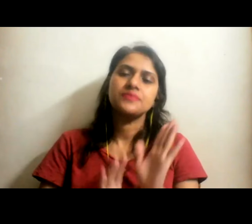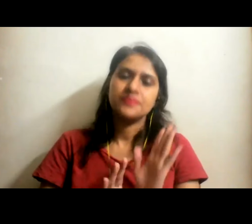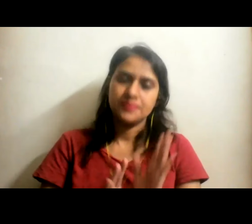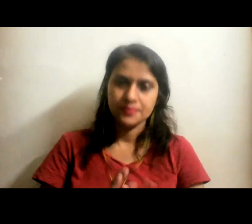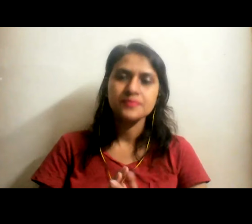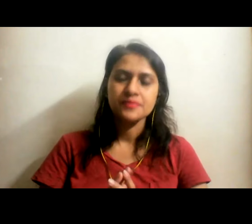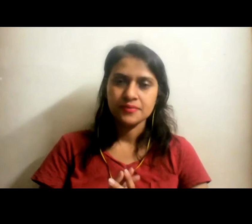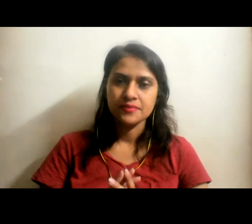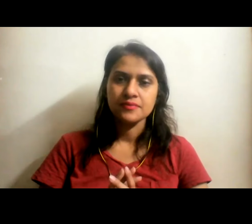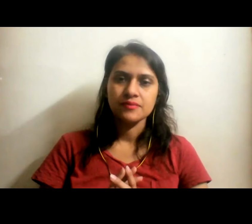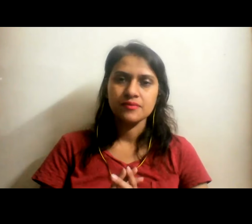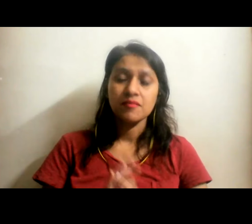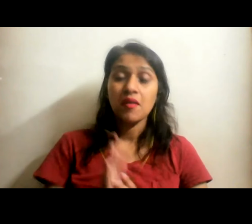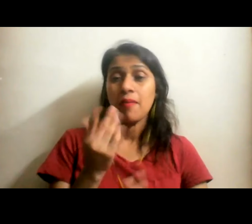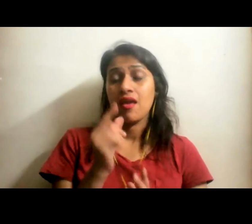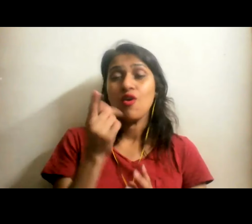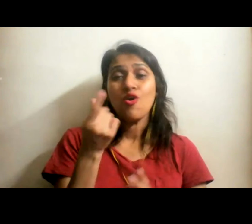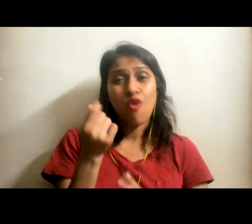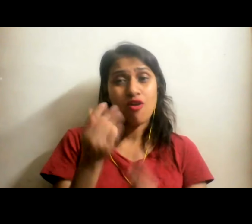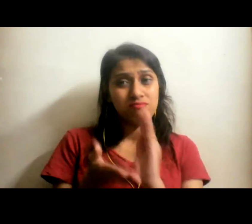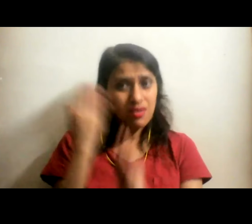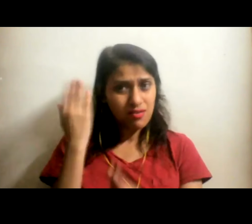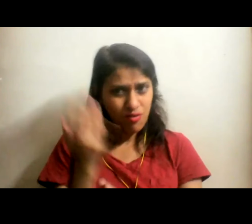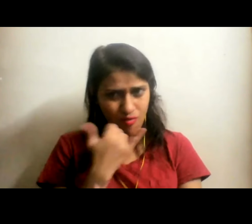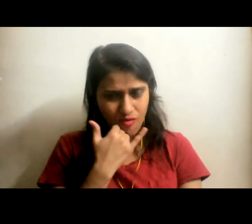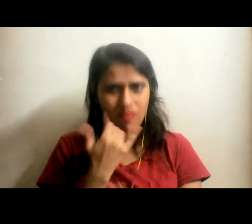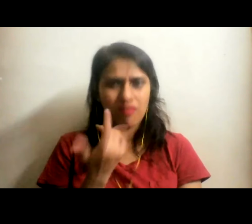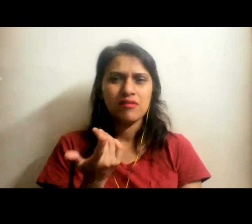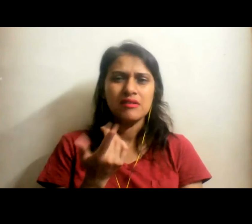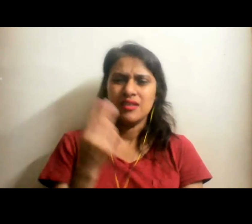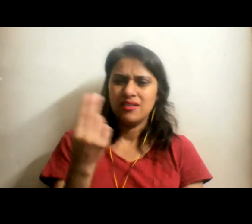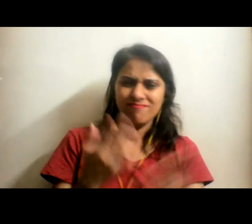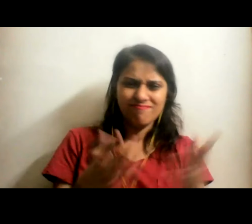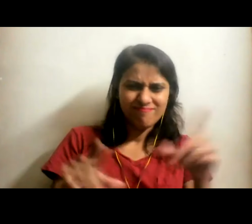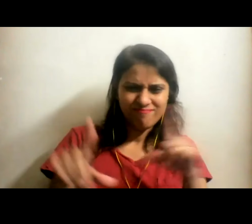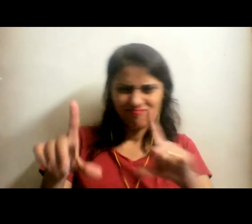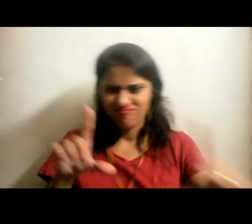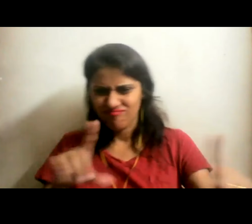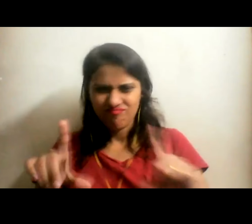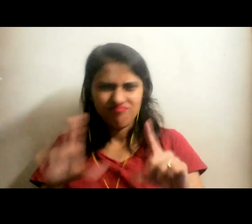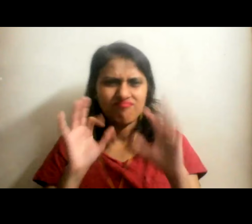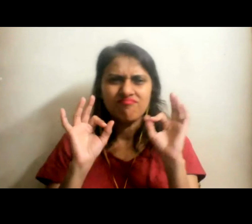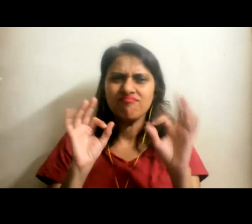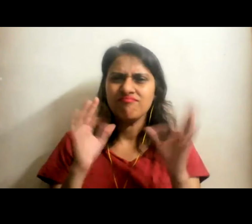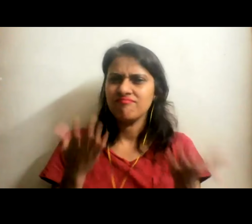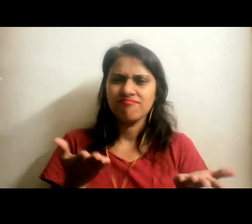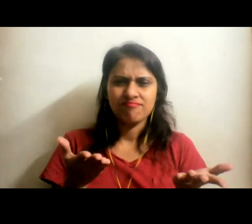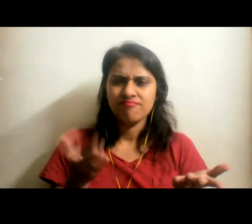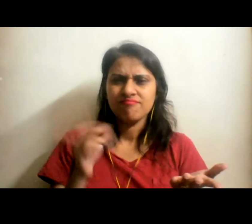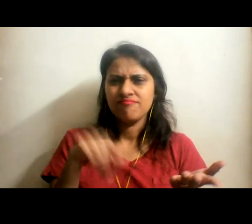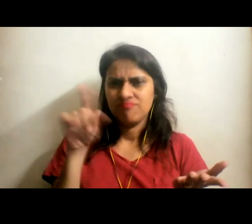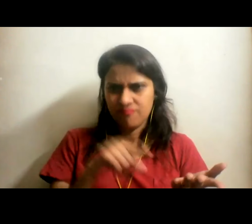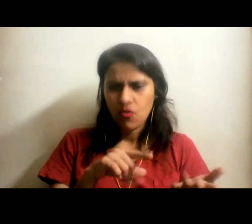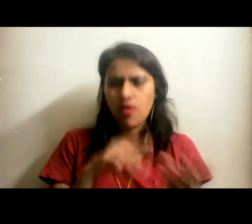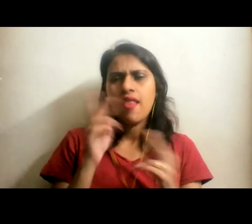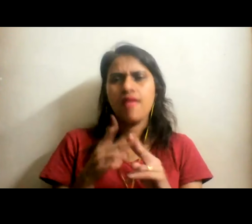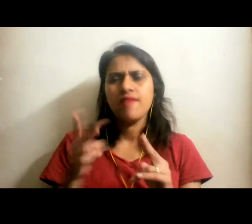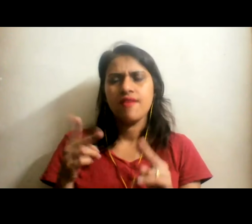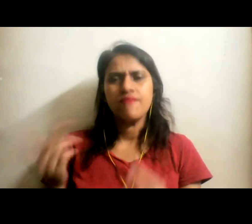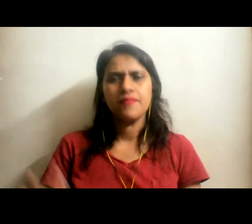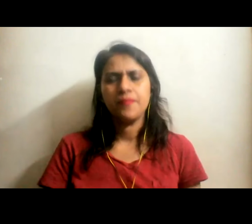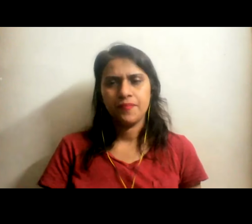the ergonomics, maybe the cost, maybe the design or whatever. I'm just thinking of aspects that I can about